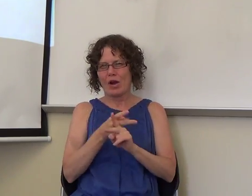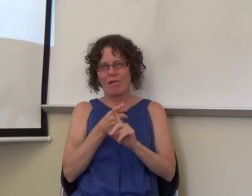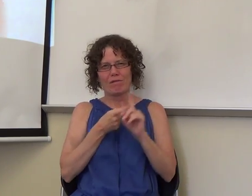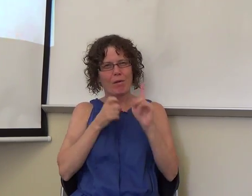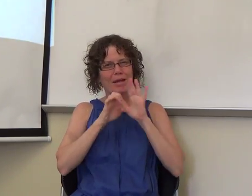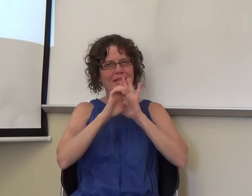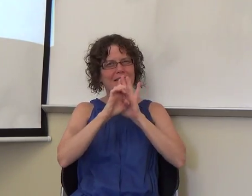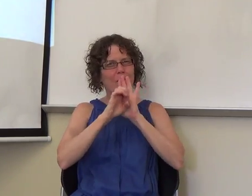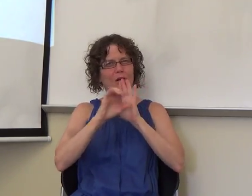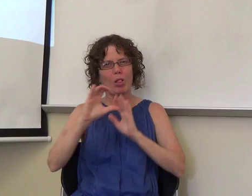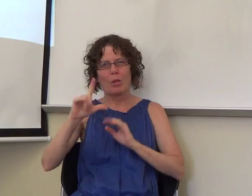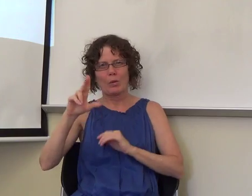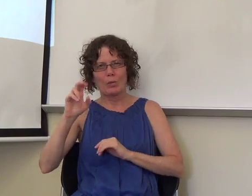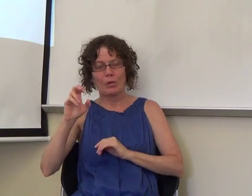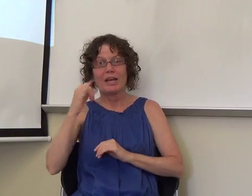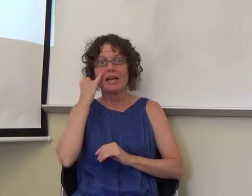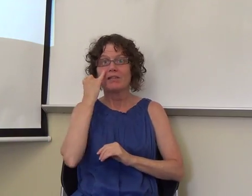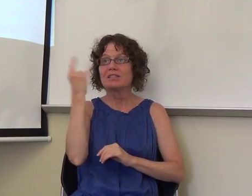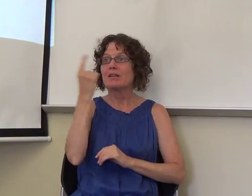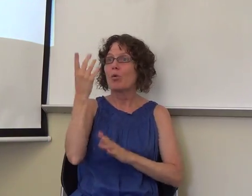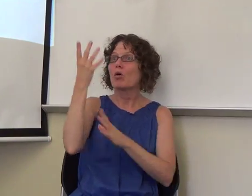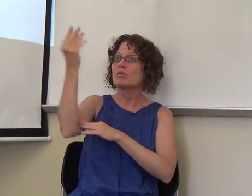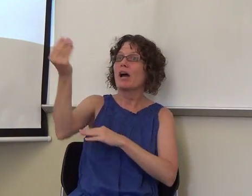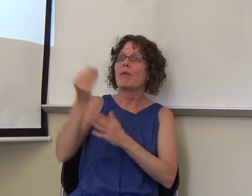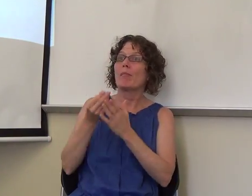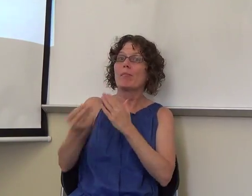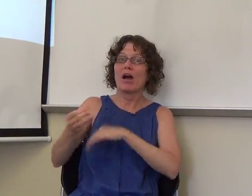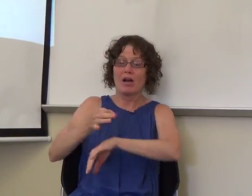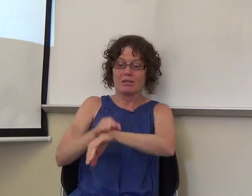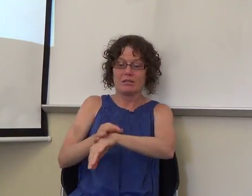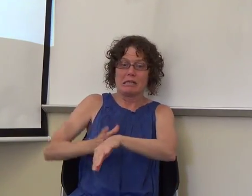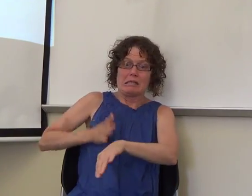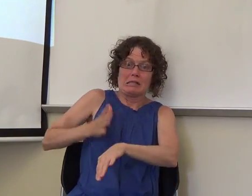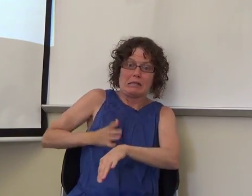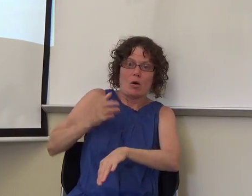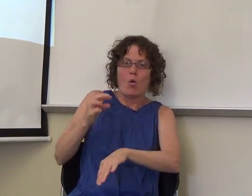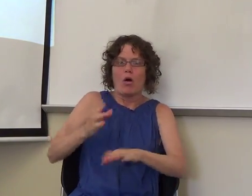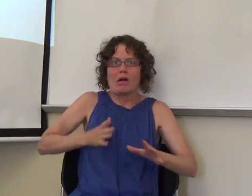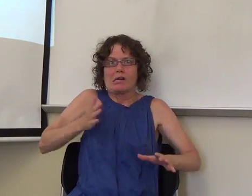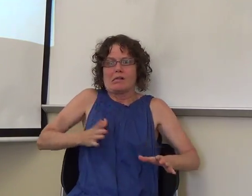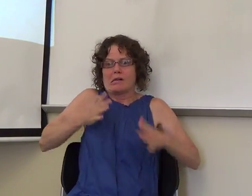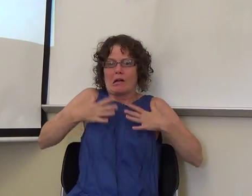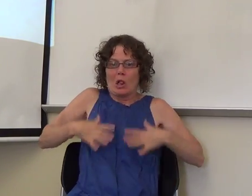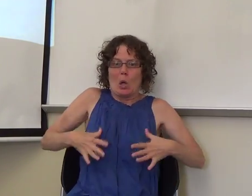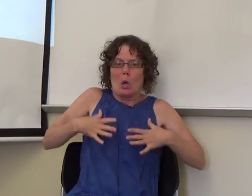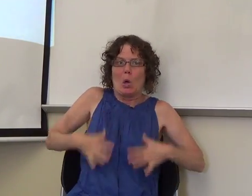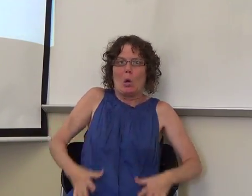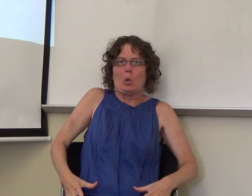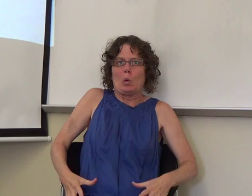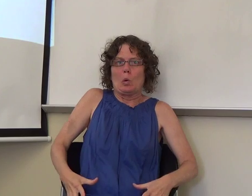If someone goes out and buys a Rolex watch or designer clothes, So would show be, Yeah.